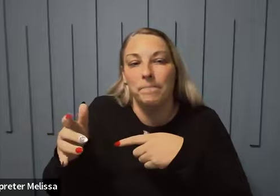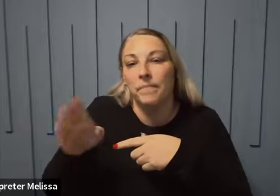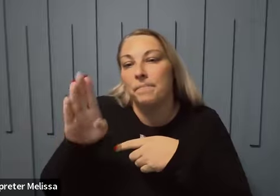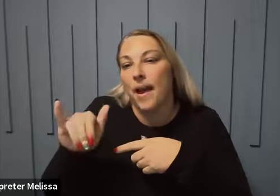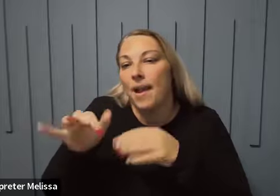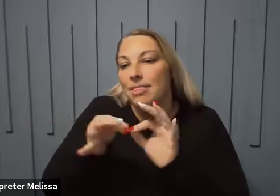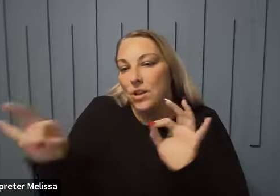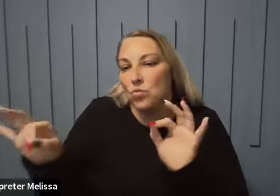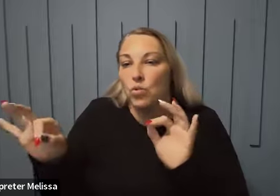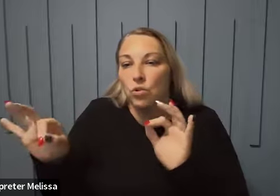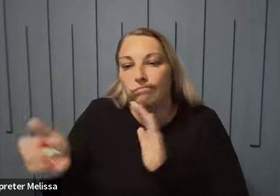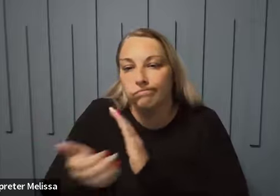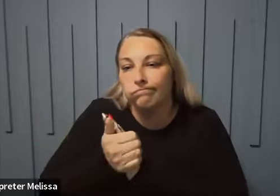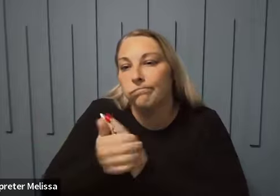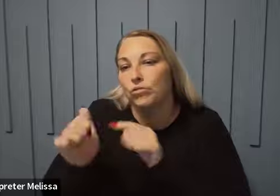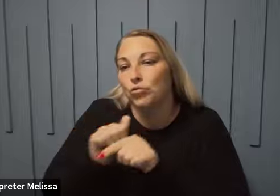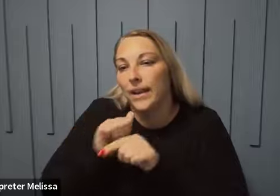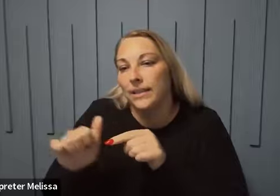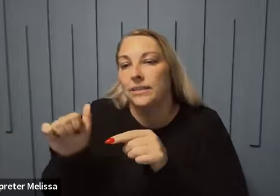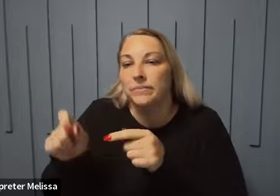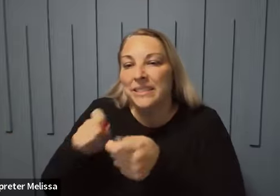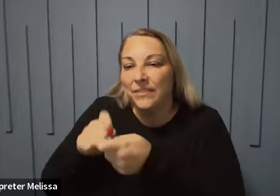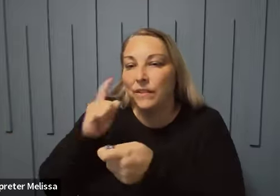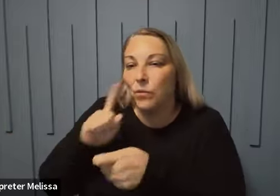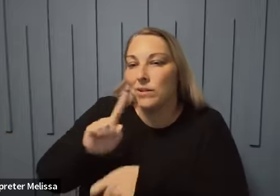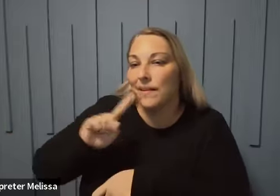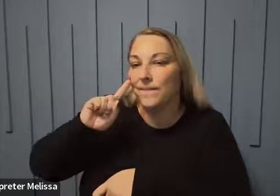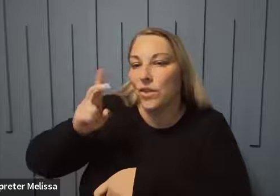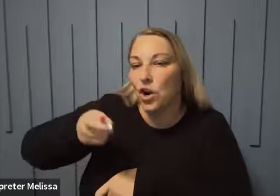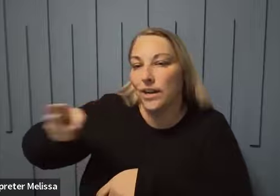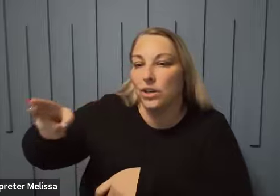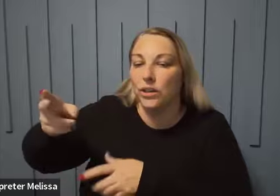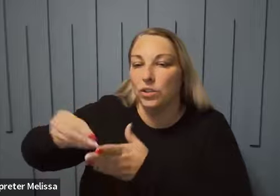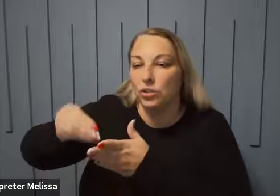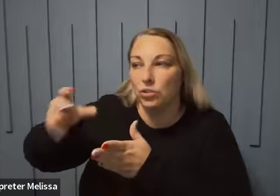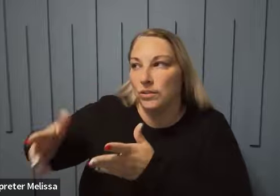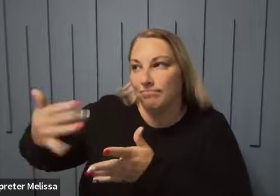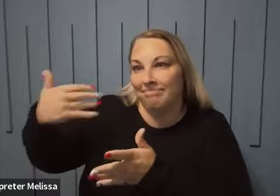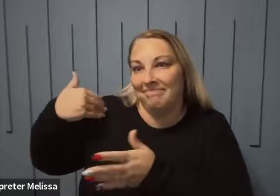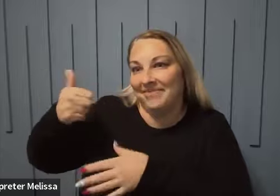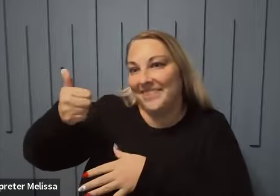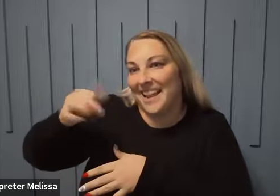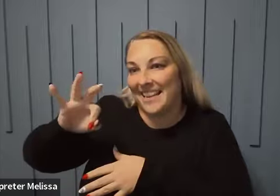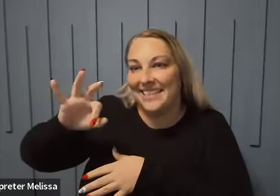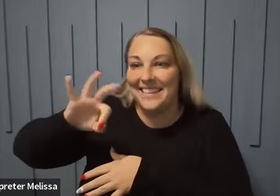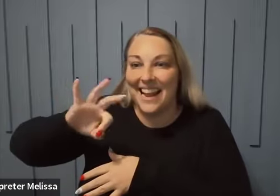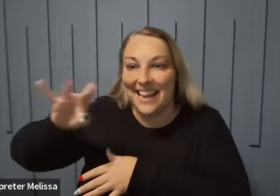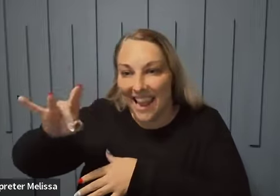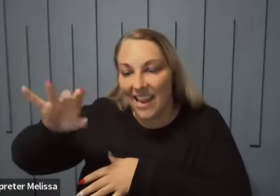bilingual education, specifically for deaf and hard of hearing students. So way back in 1998 and